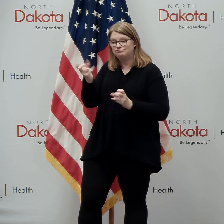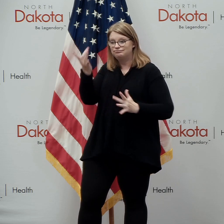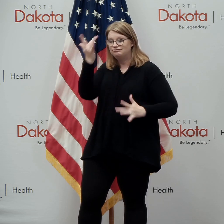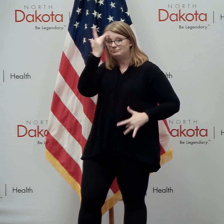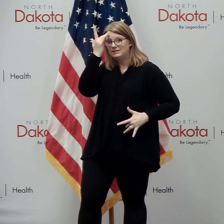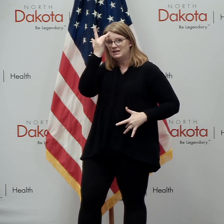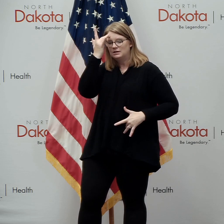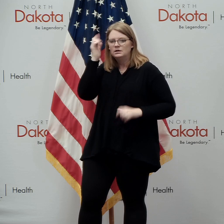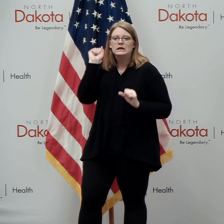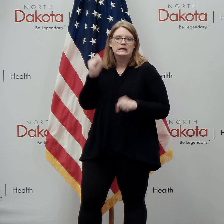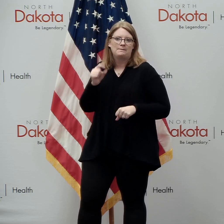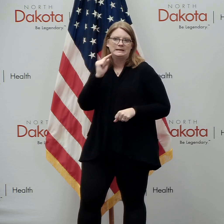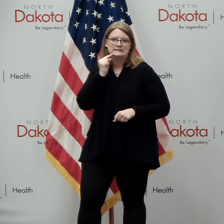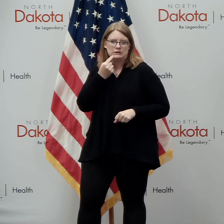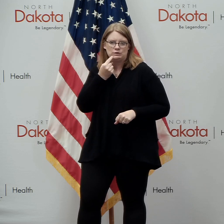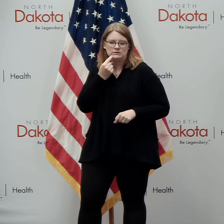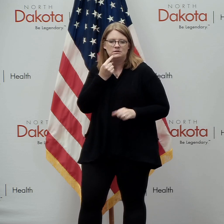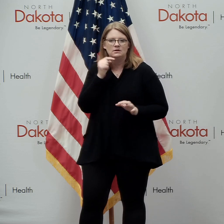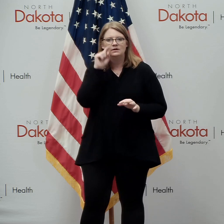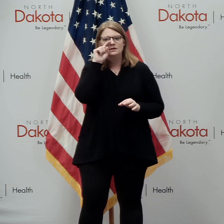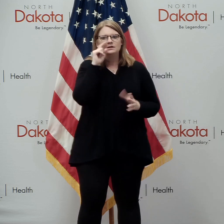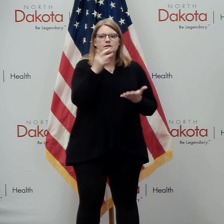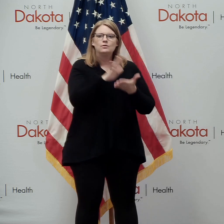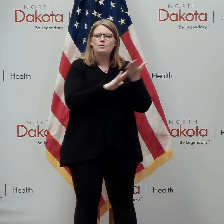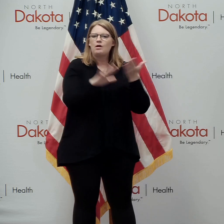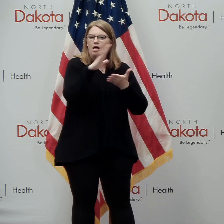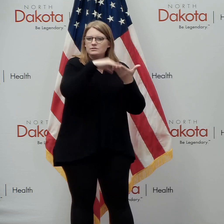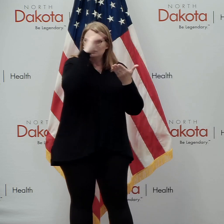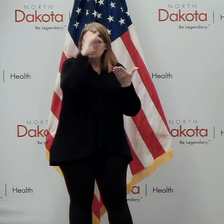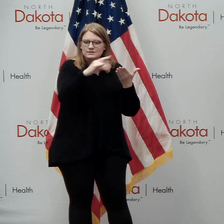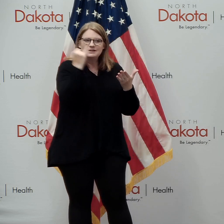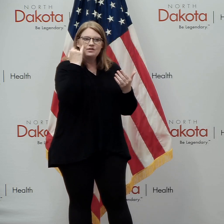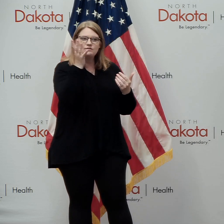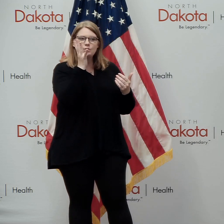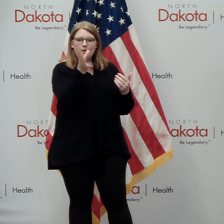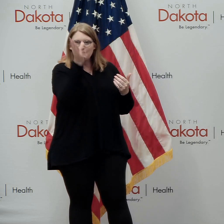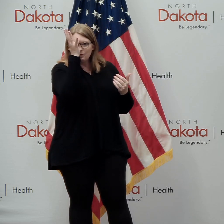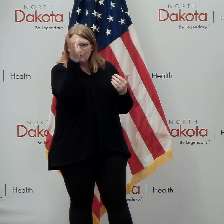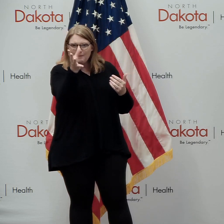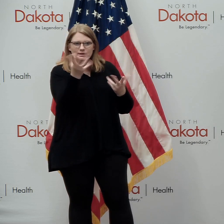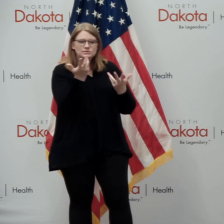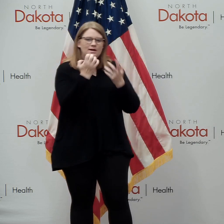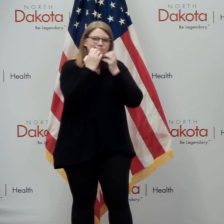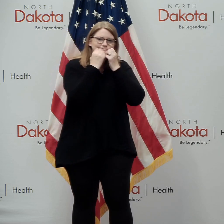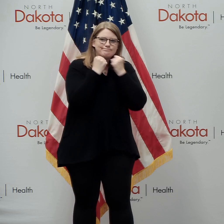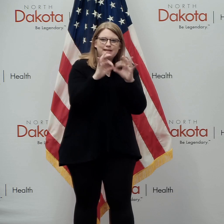college students, if you've got grandparents or loved ones that fit those